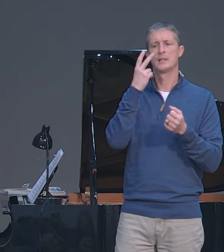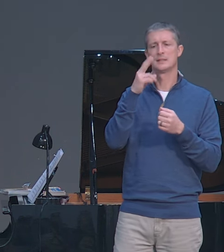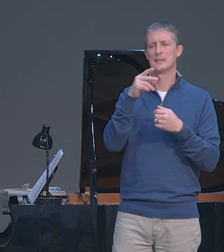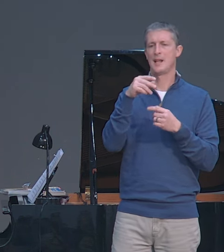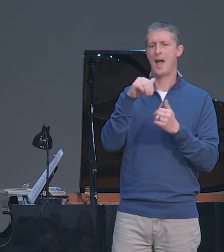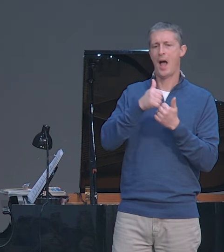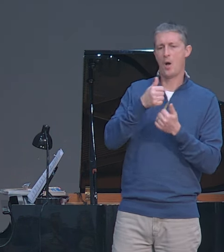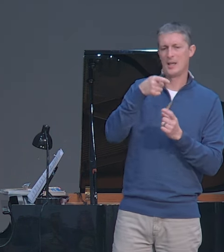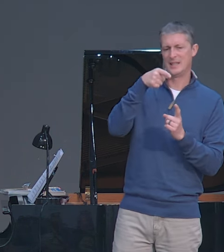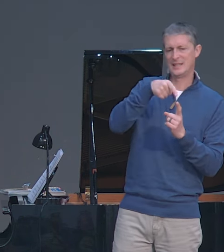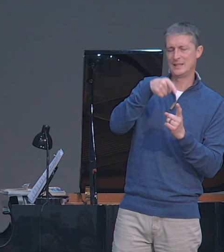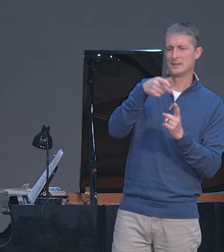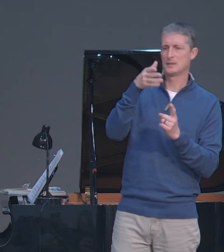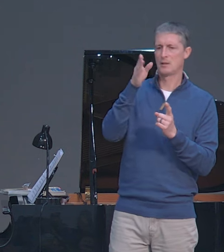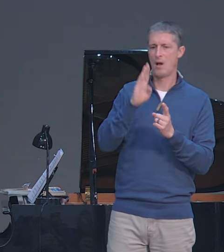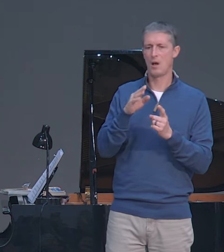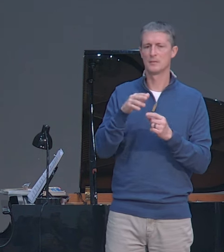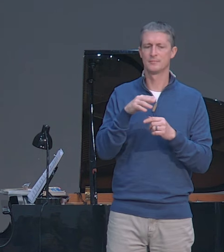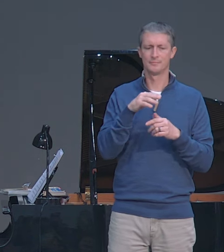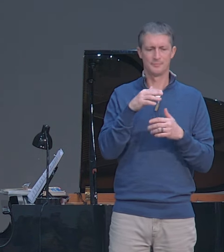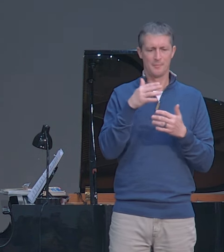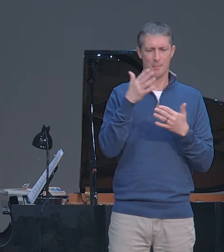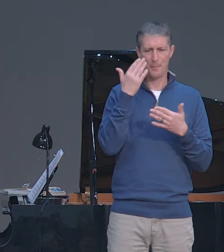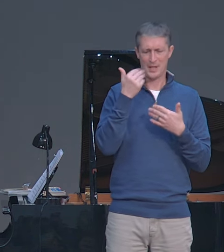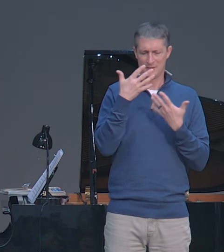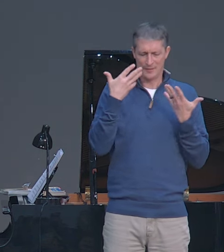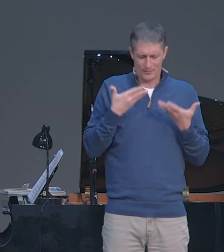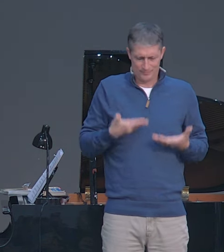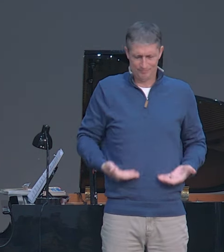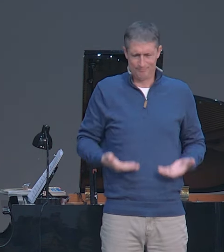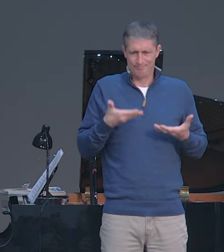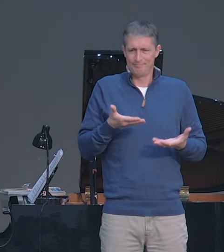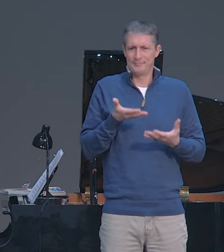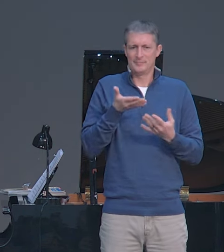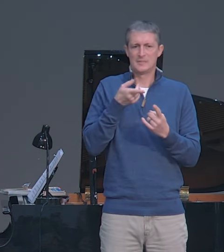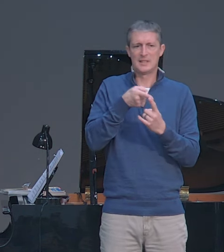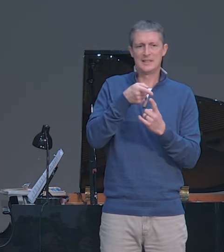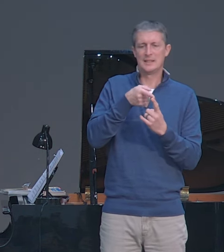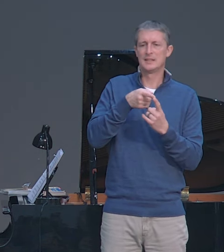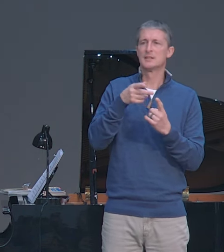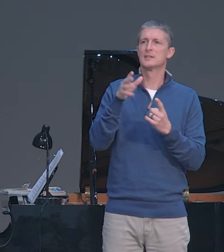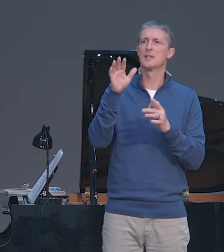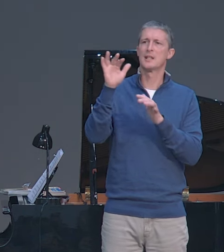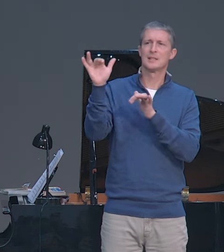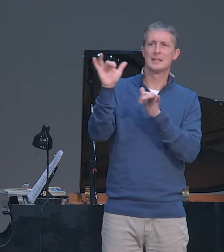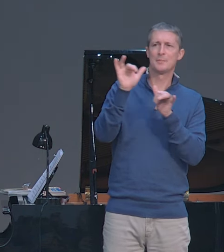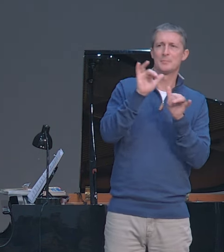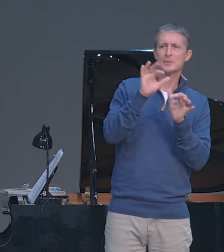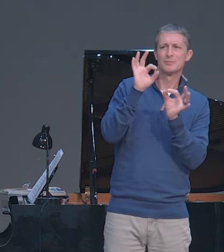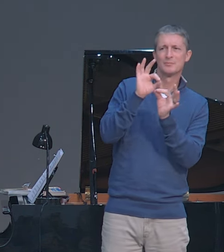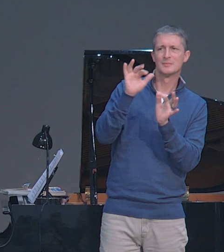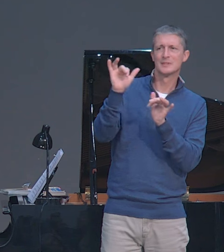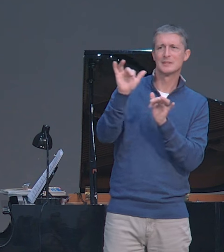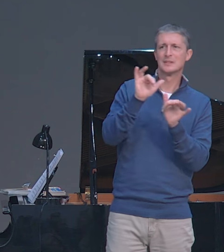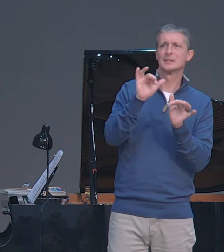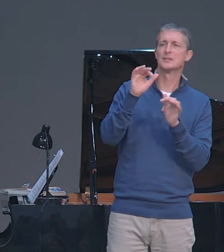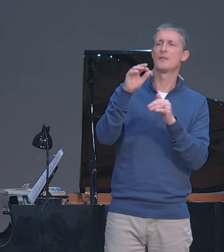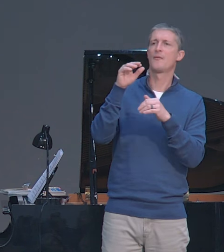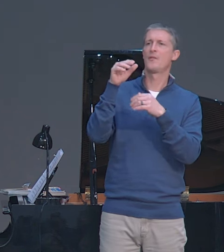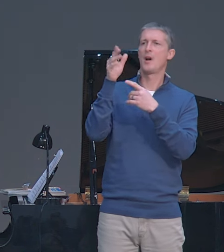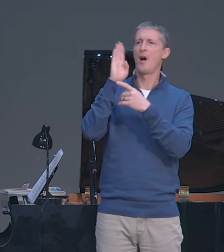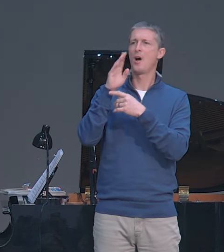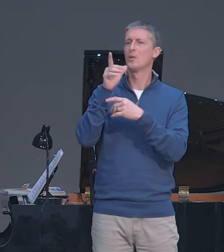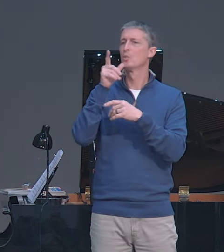essence as God. He is, Paul writes, the image of the invisible